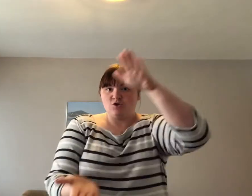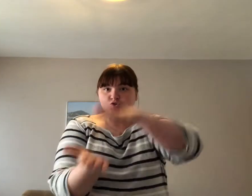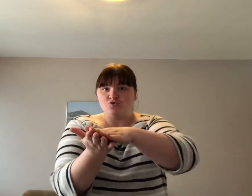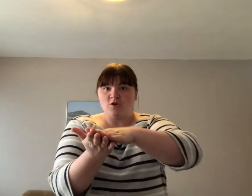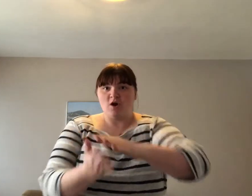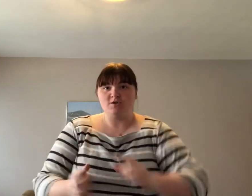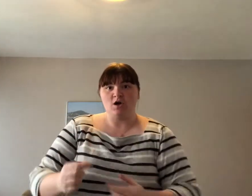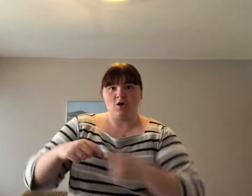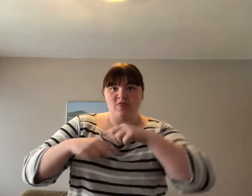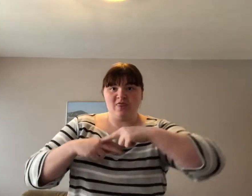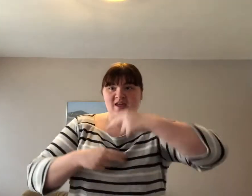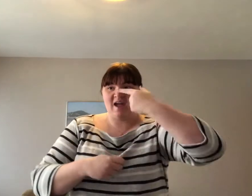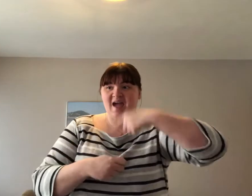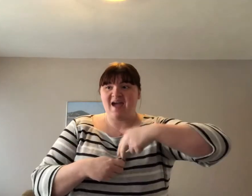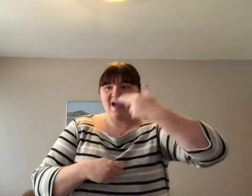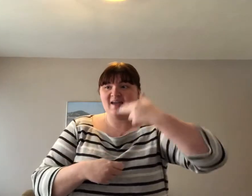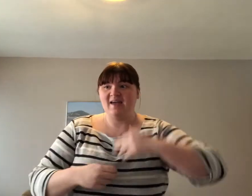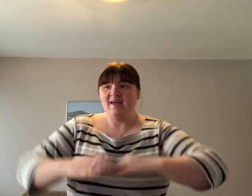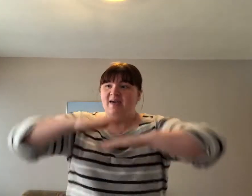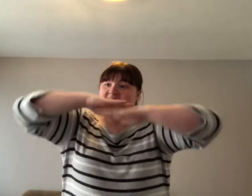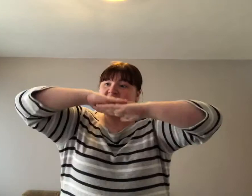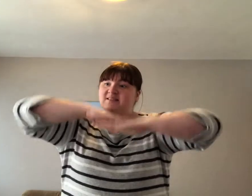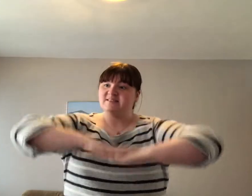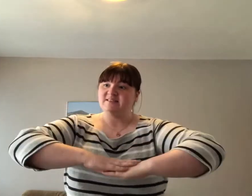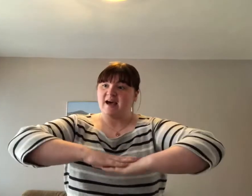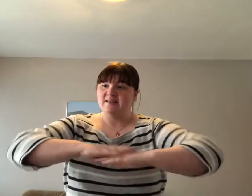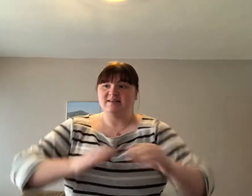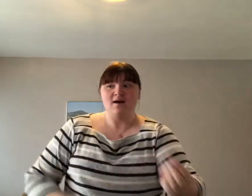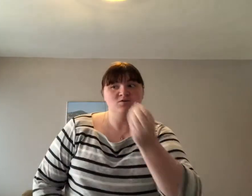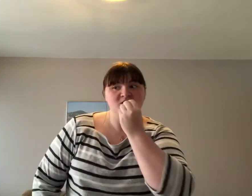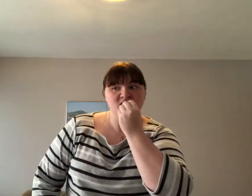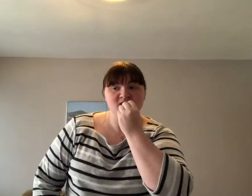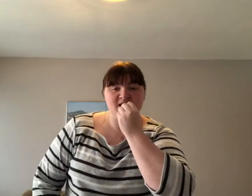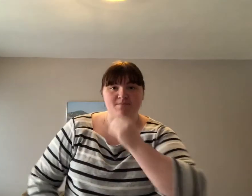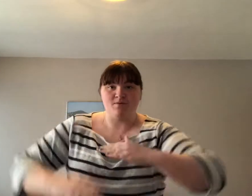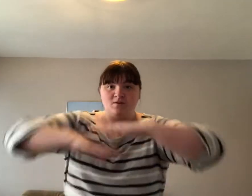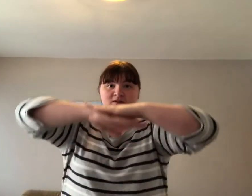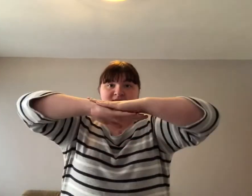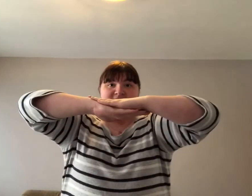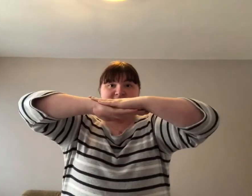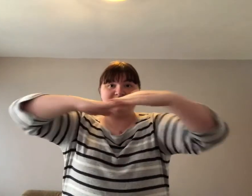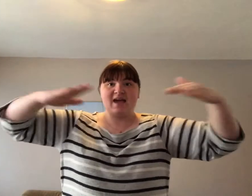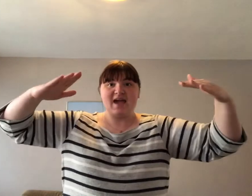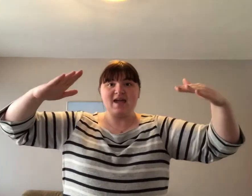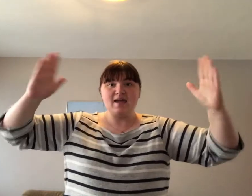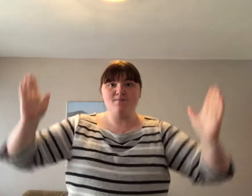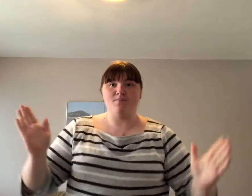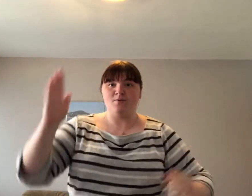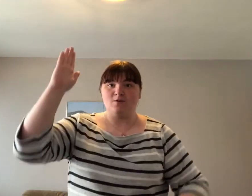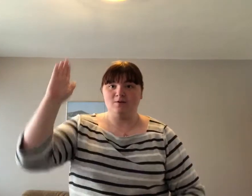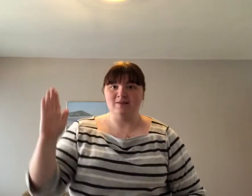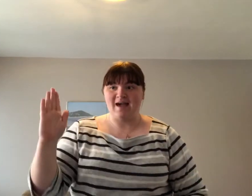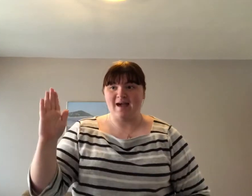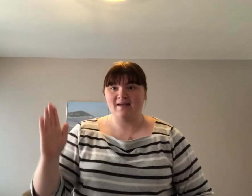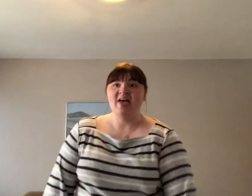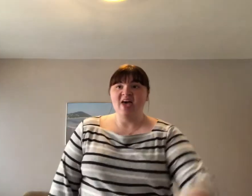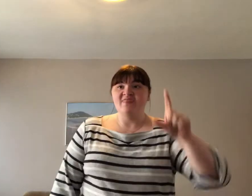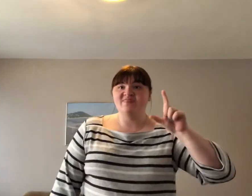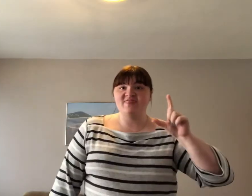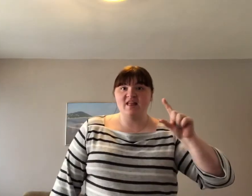trod on the egg, then sat down to nibble the table leg. The